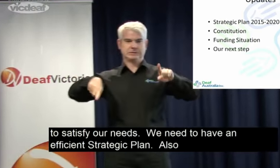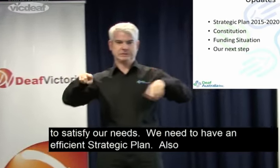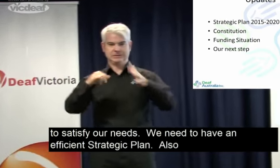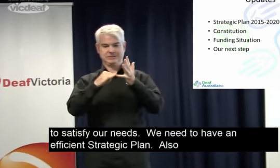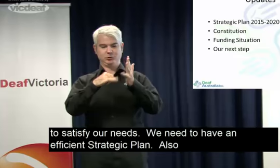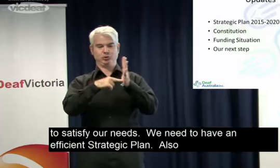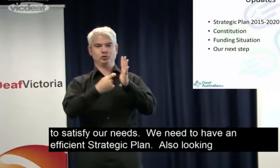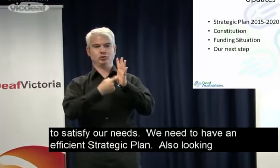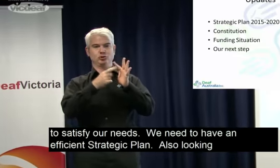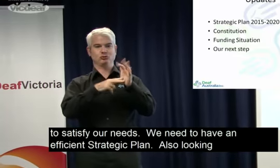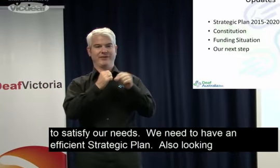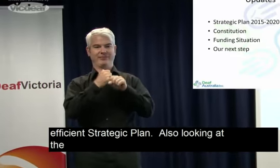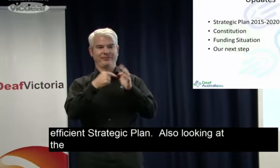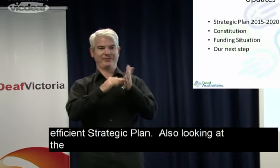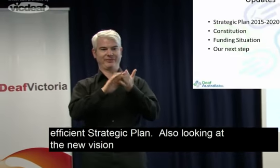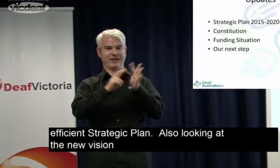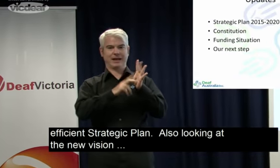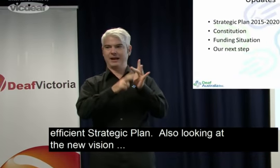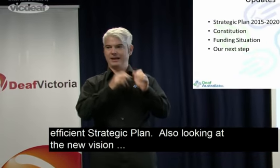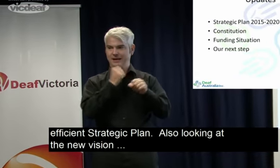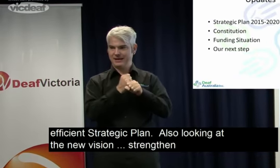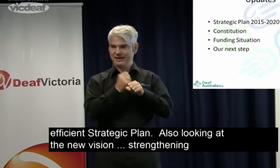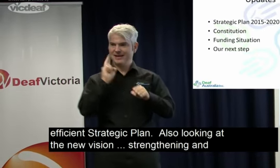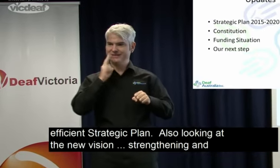and growing the diversity within the deaf community.